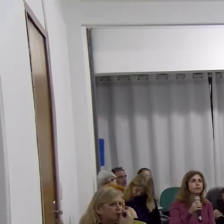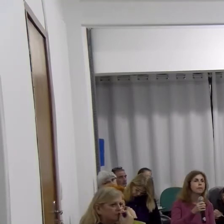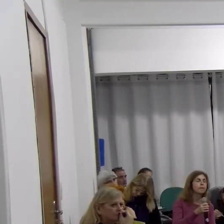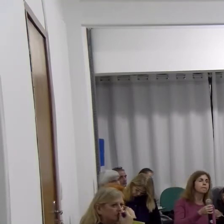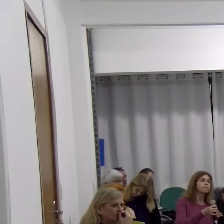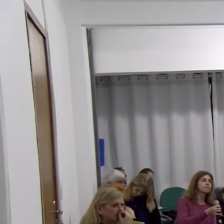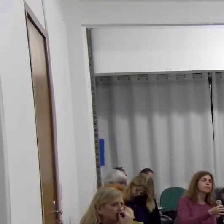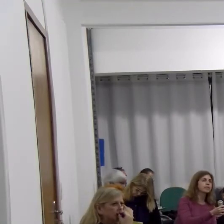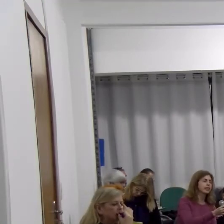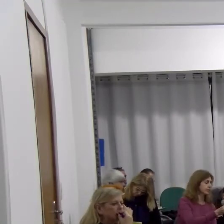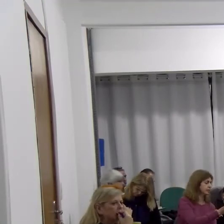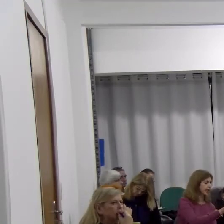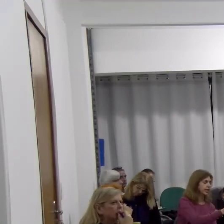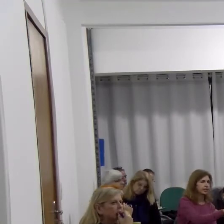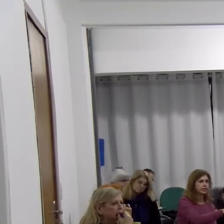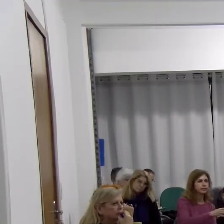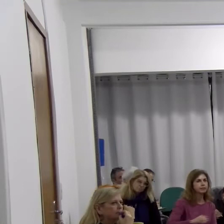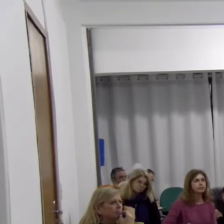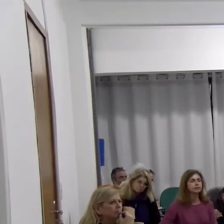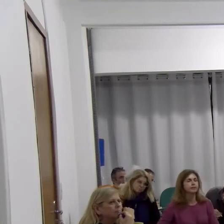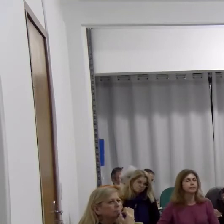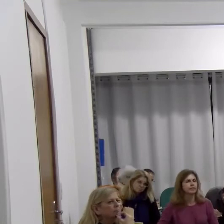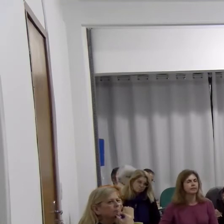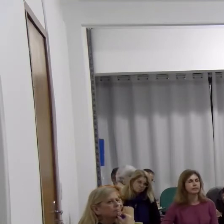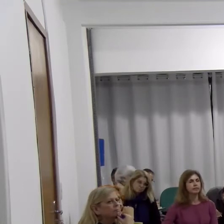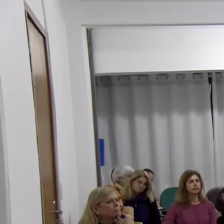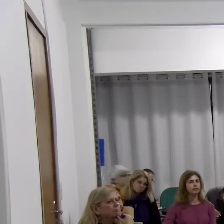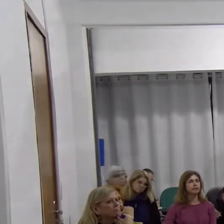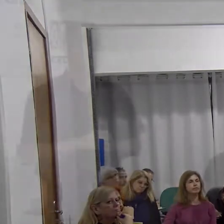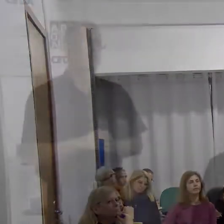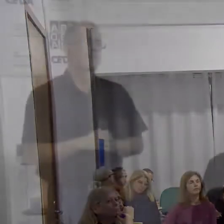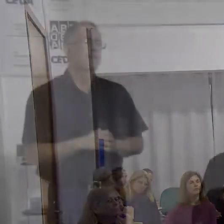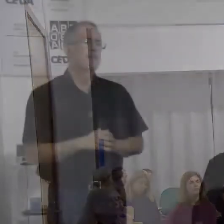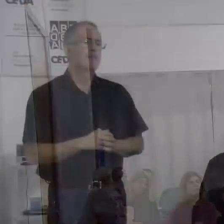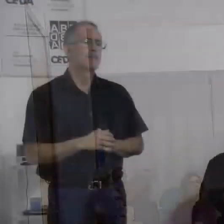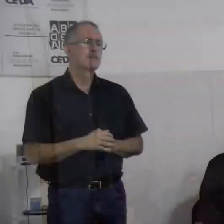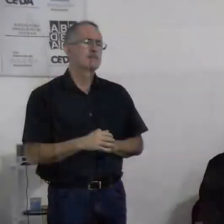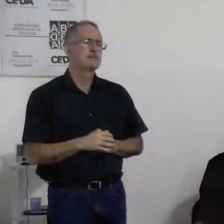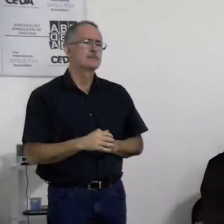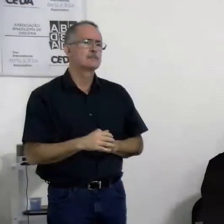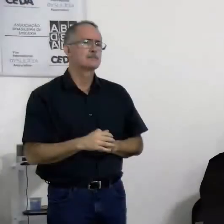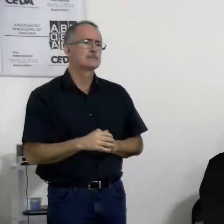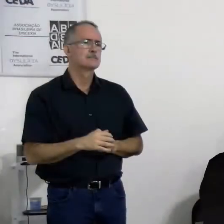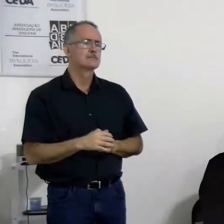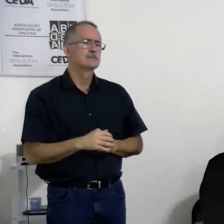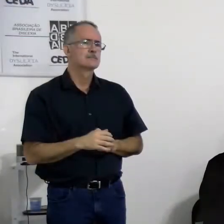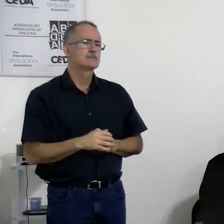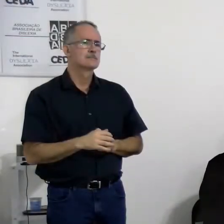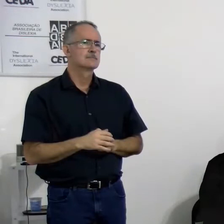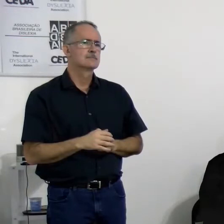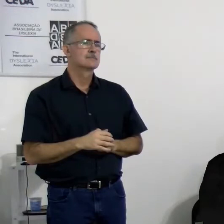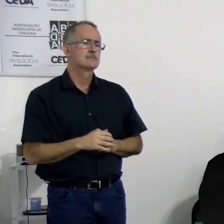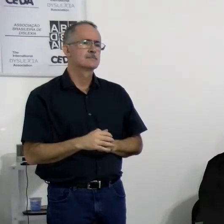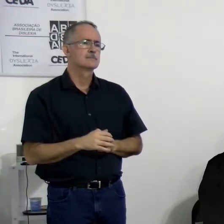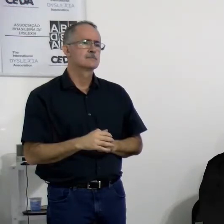What are the main predictor skills that are to be identified? You have